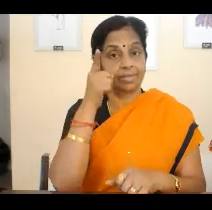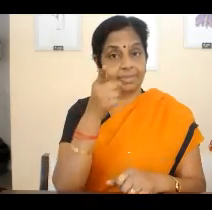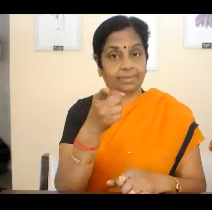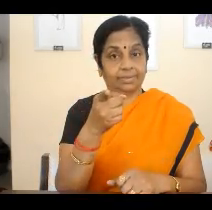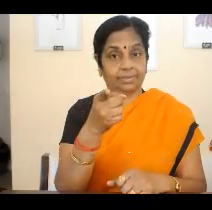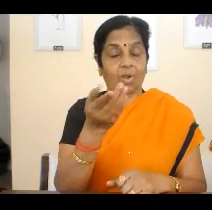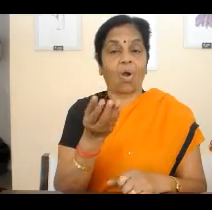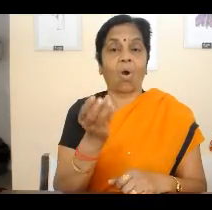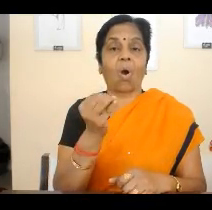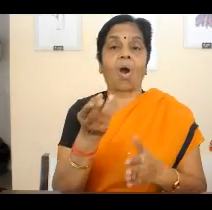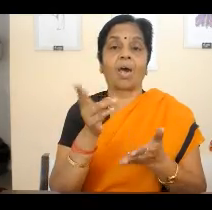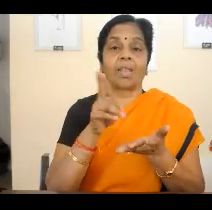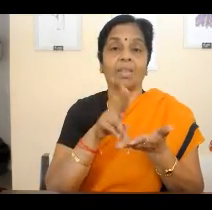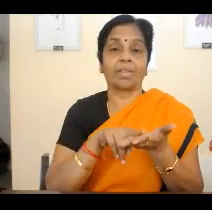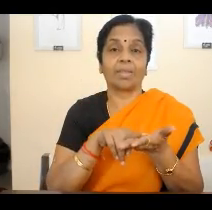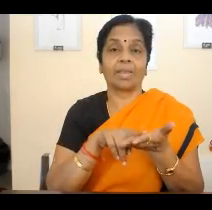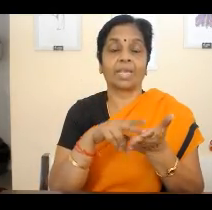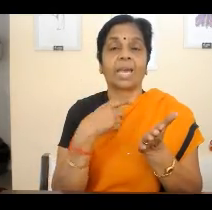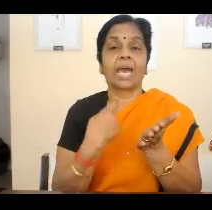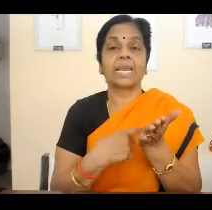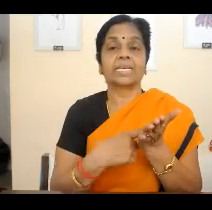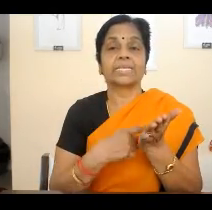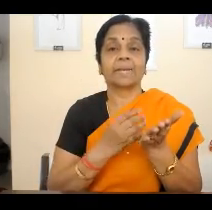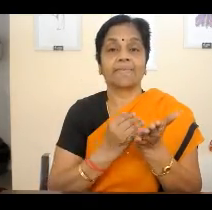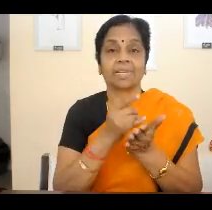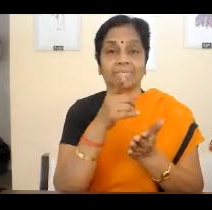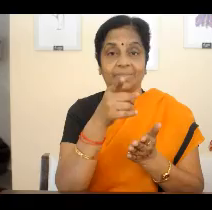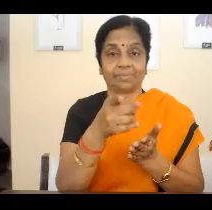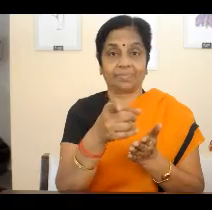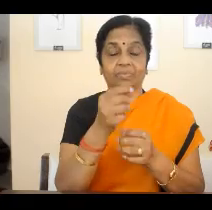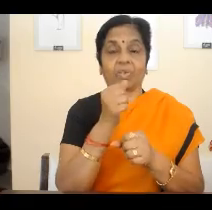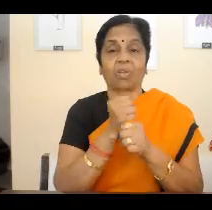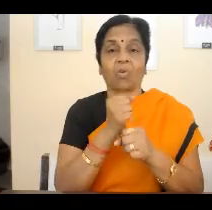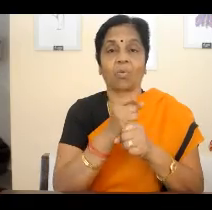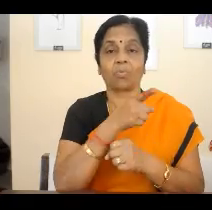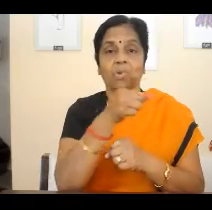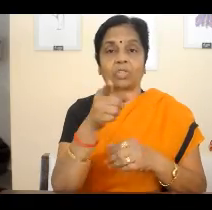on reservations in government jobs.